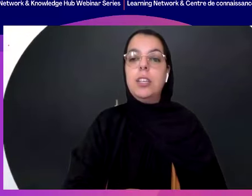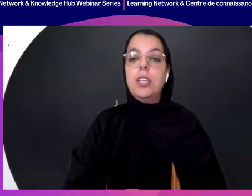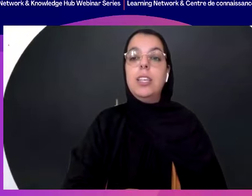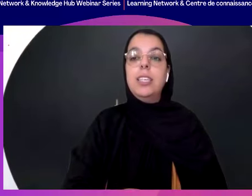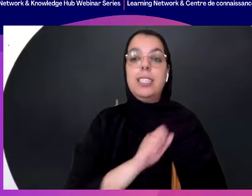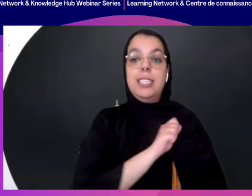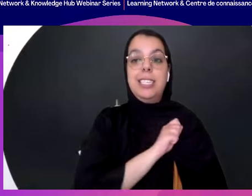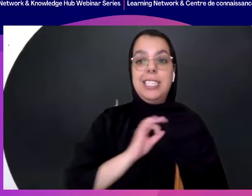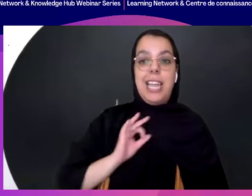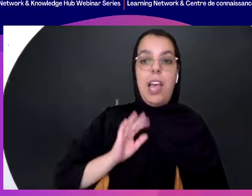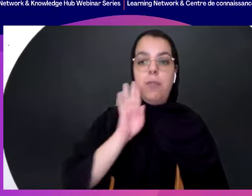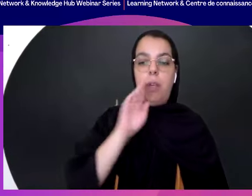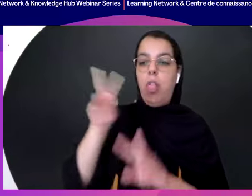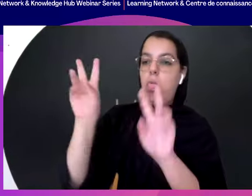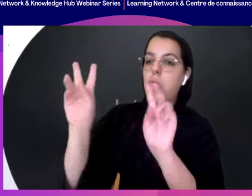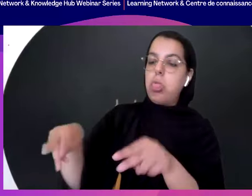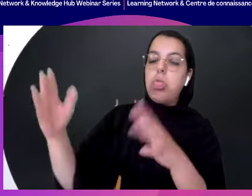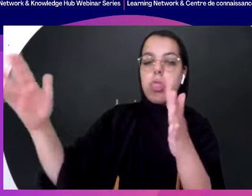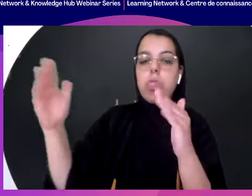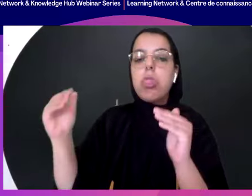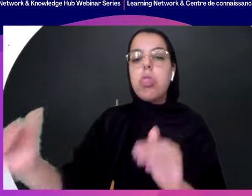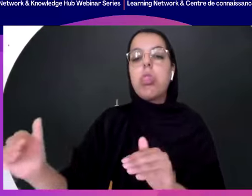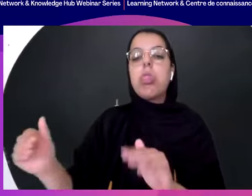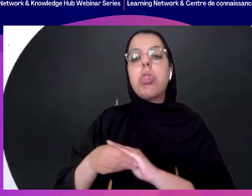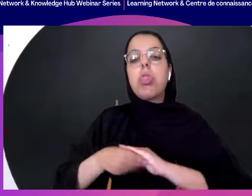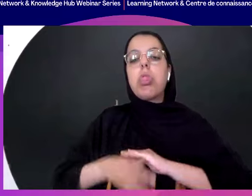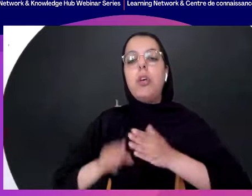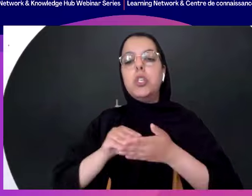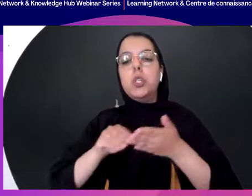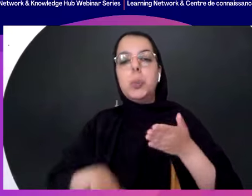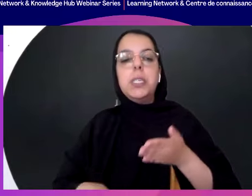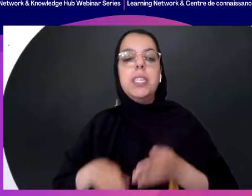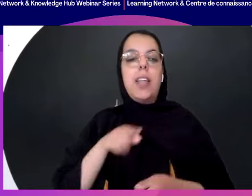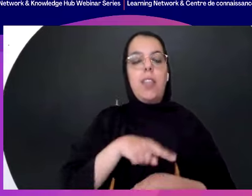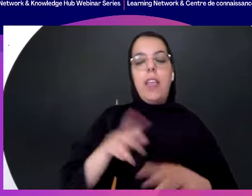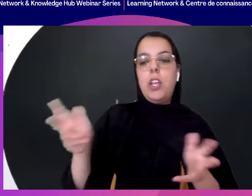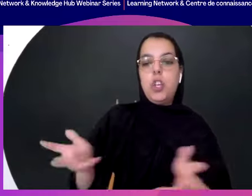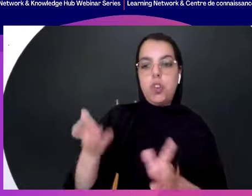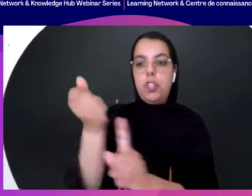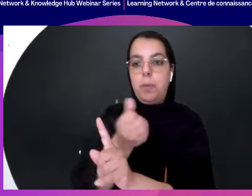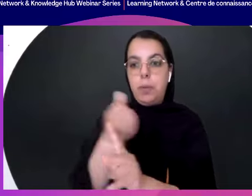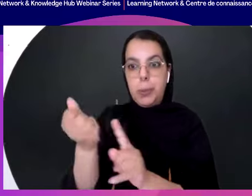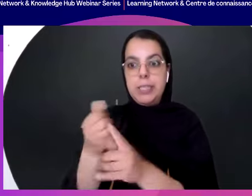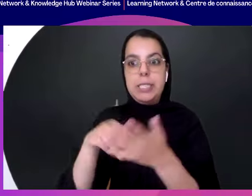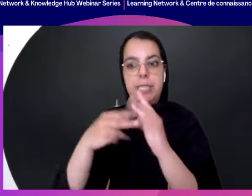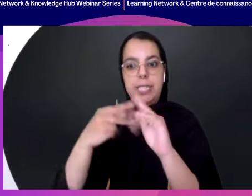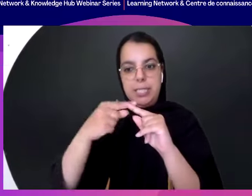humiliates and demoralizes students, encourages abuse, and in this cycle continued